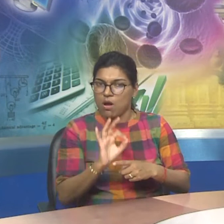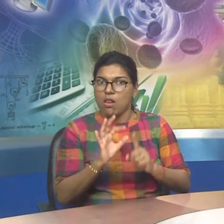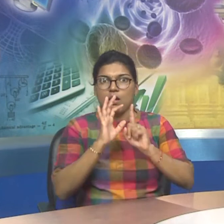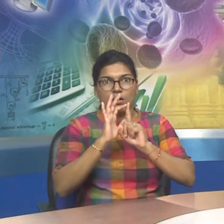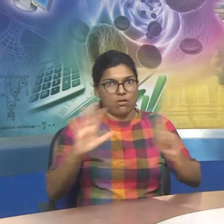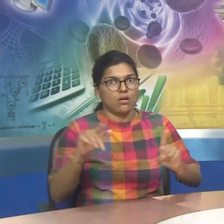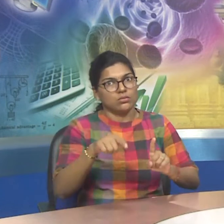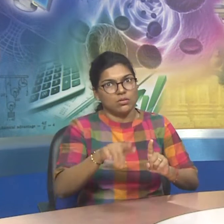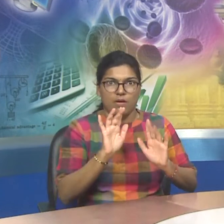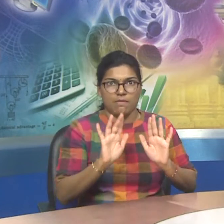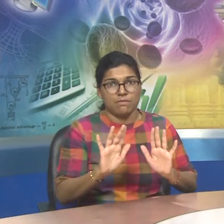danger.